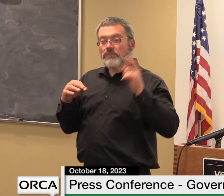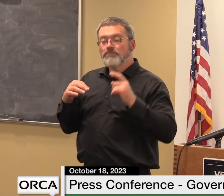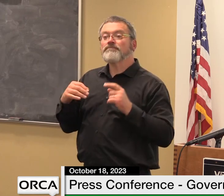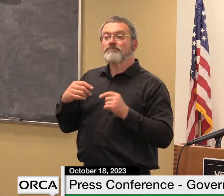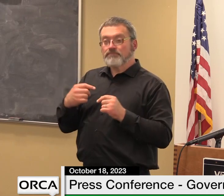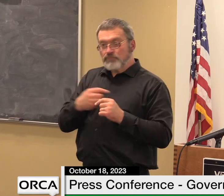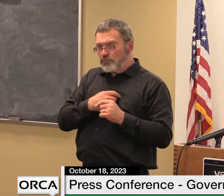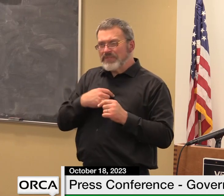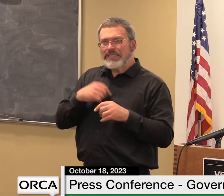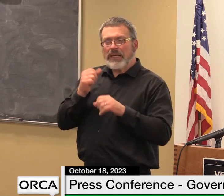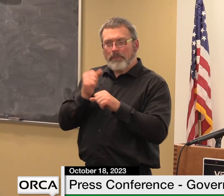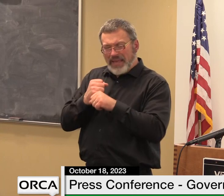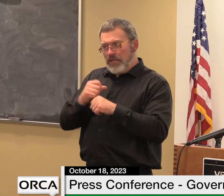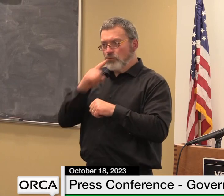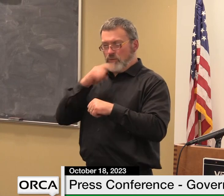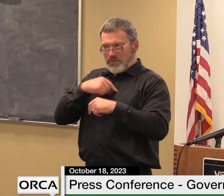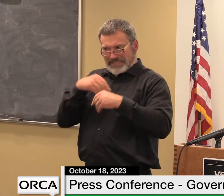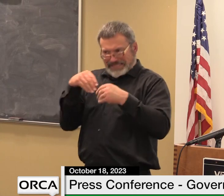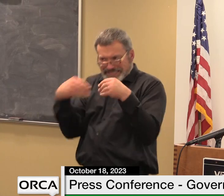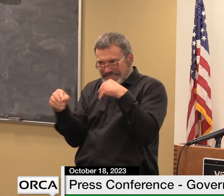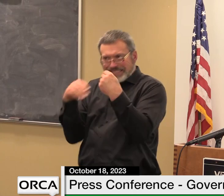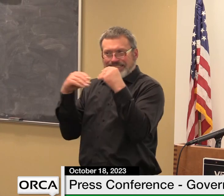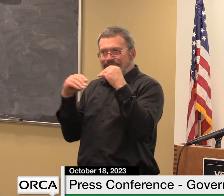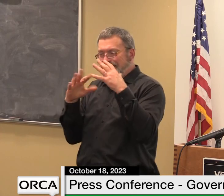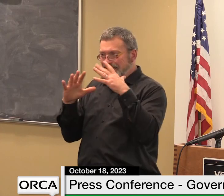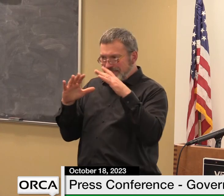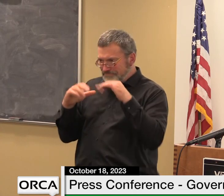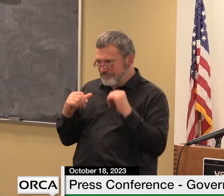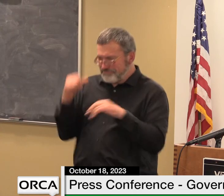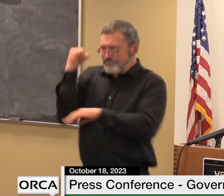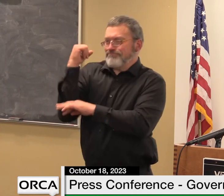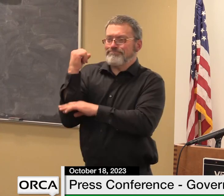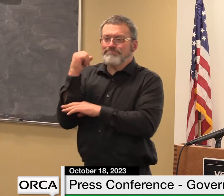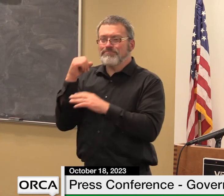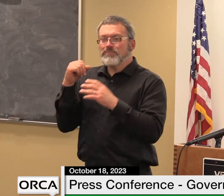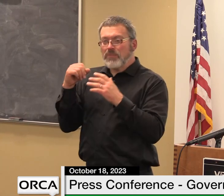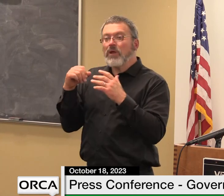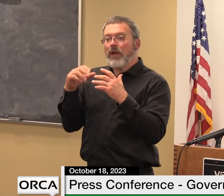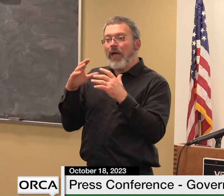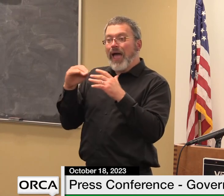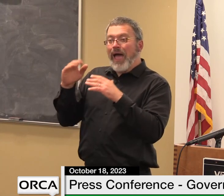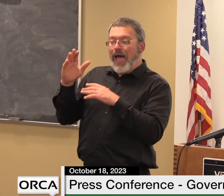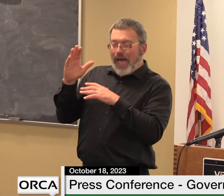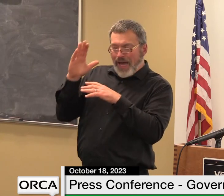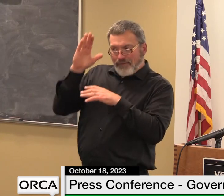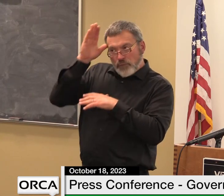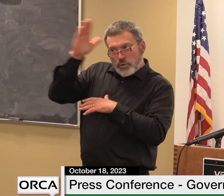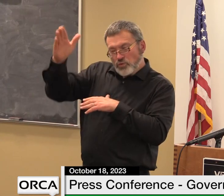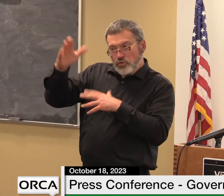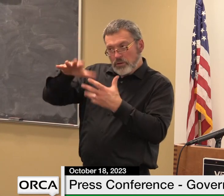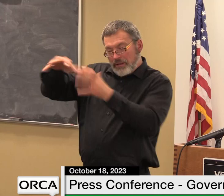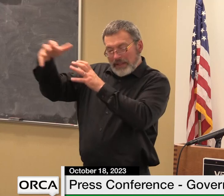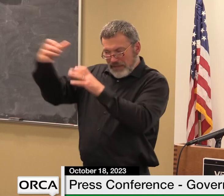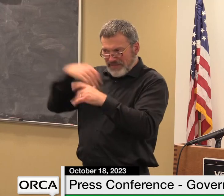ourselves, mitigating future flooding as a result. So it's in every project that we do.